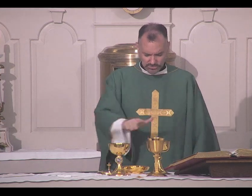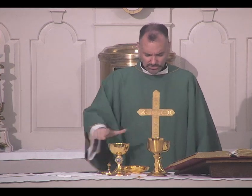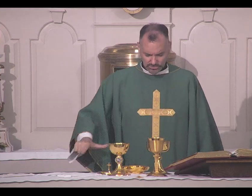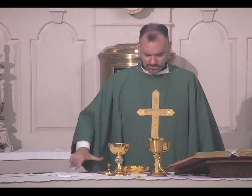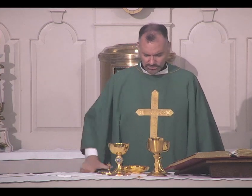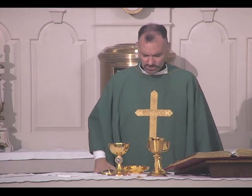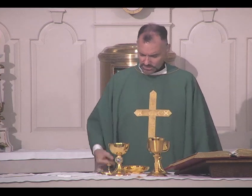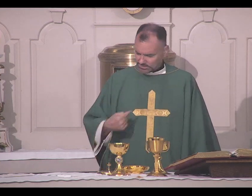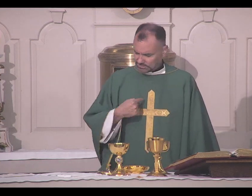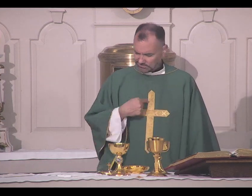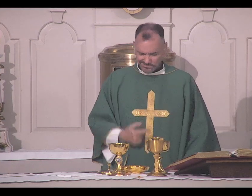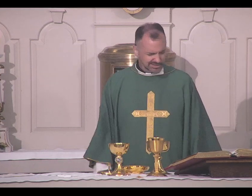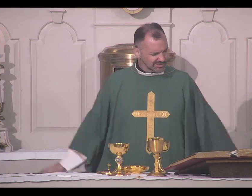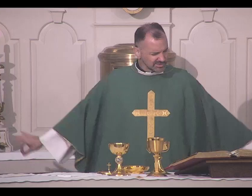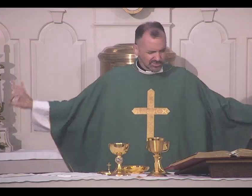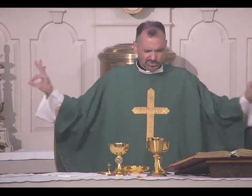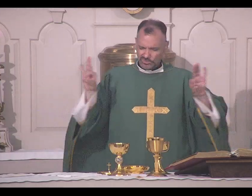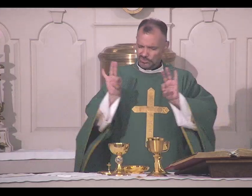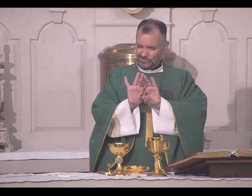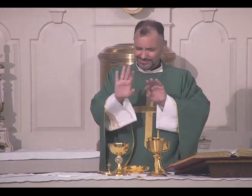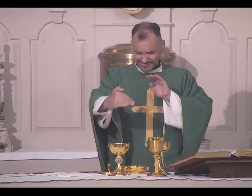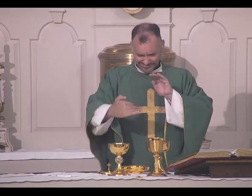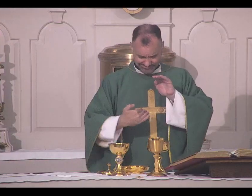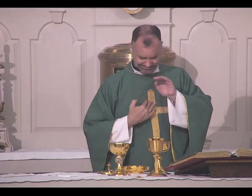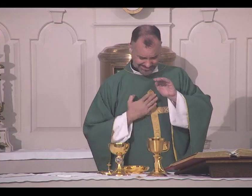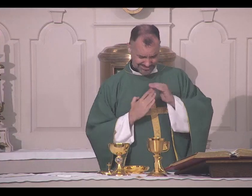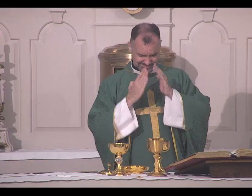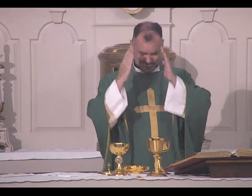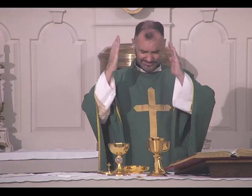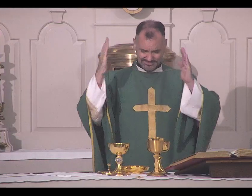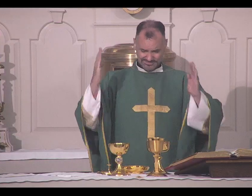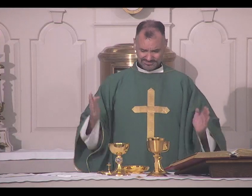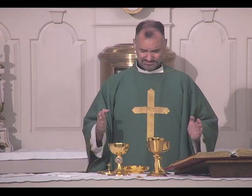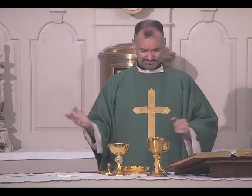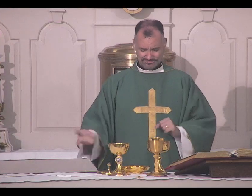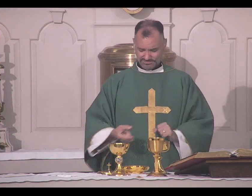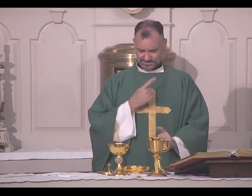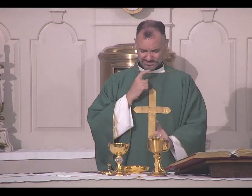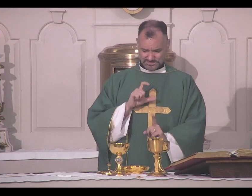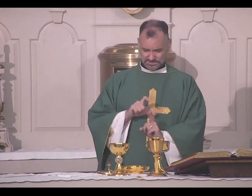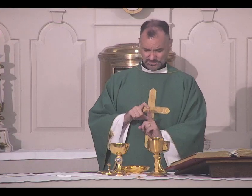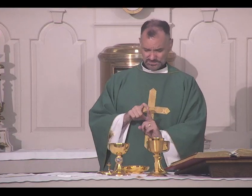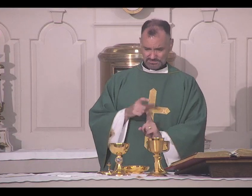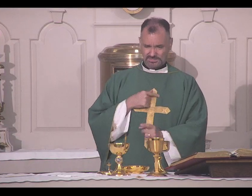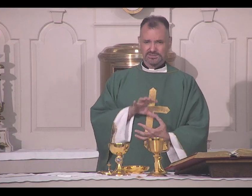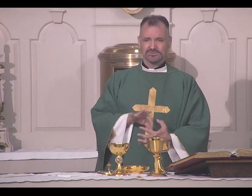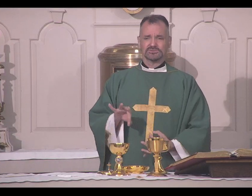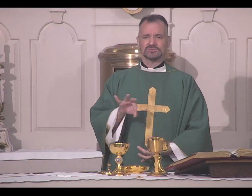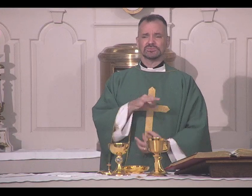Lord, I am not worthy that you should enter under my roof, but only say the word, and my soul shall be healed.